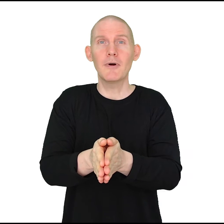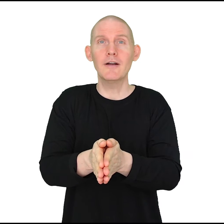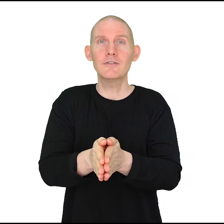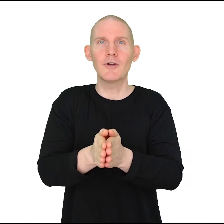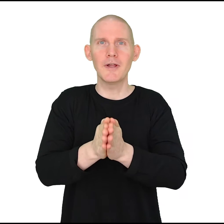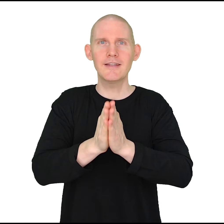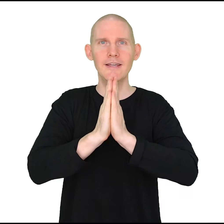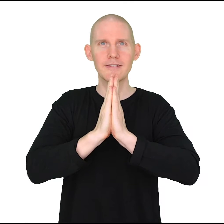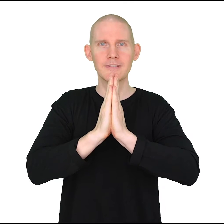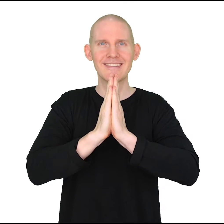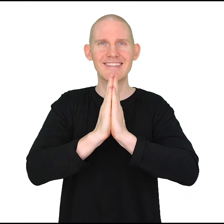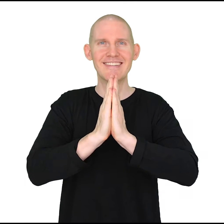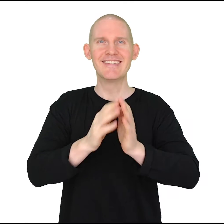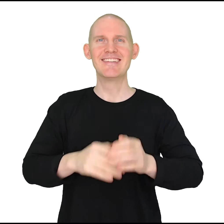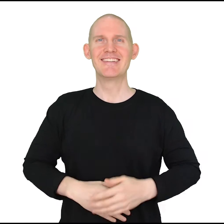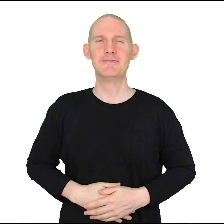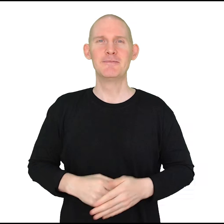second part is to go like this.